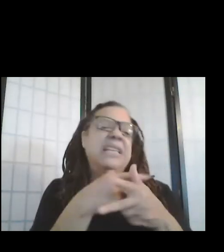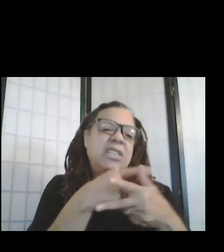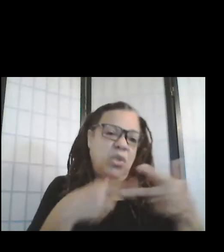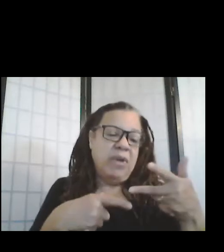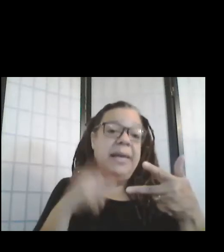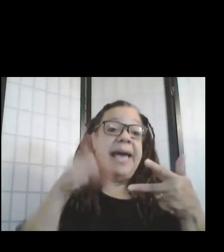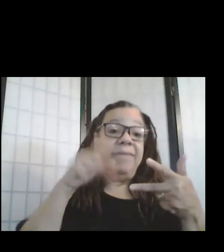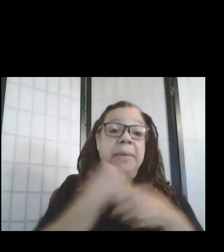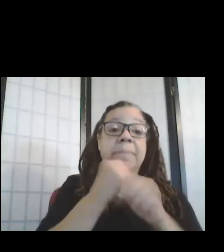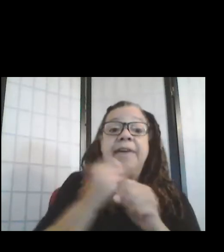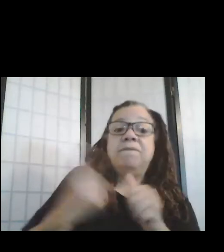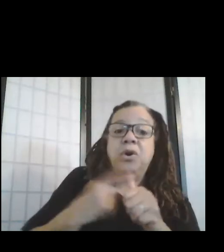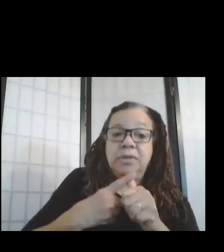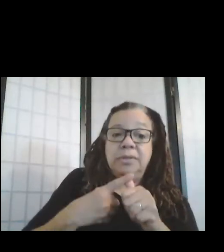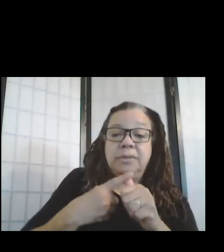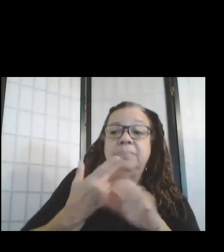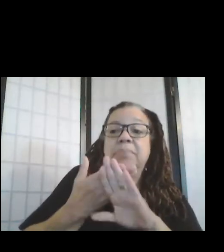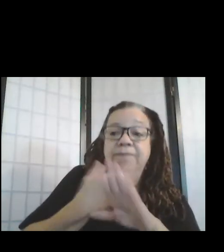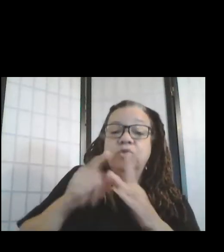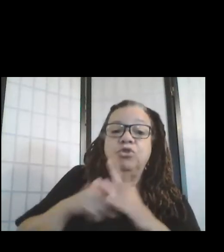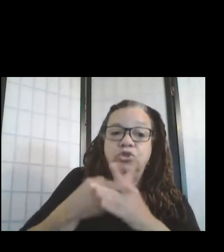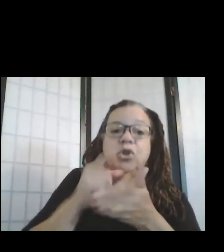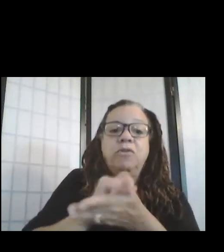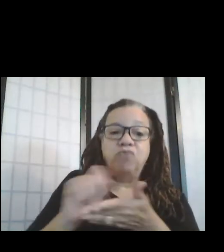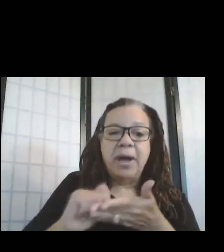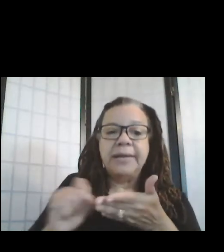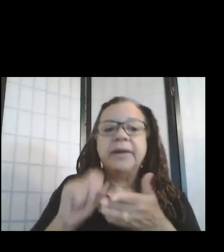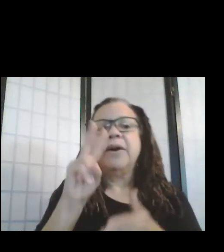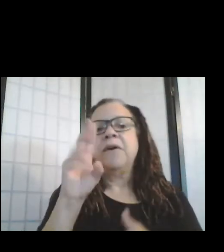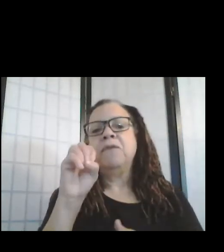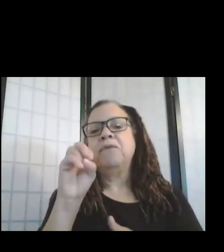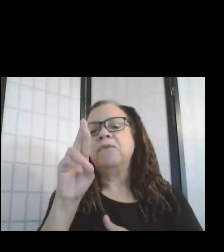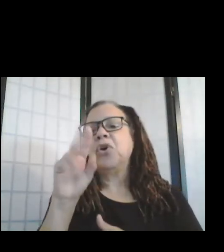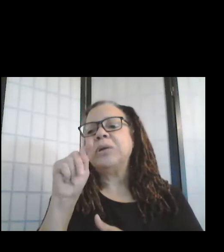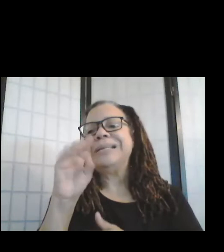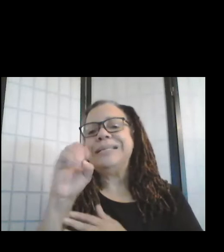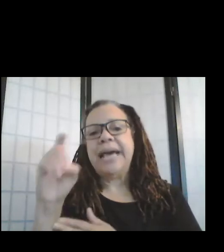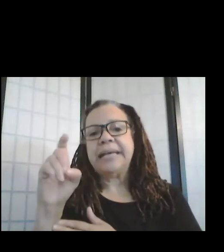have to be made, is verb tense. Am I going to tell it as a